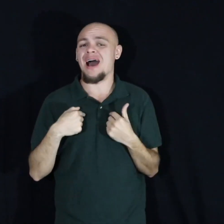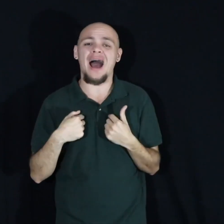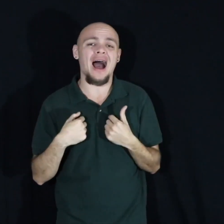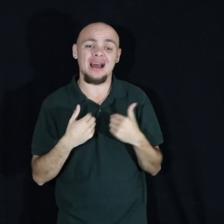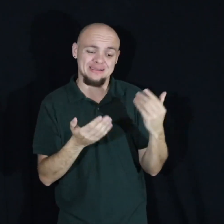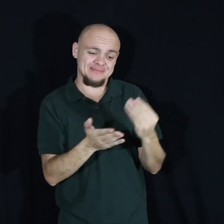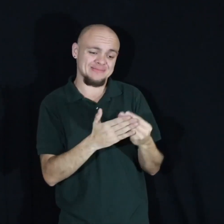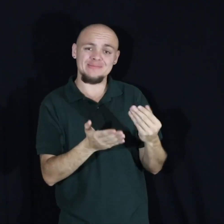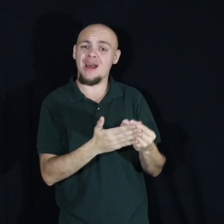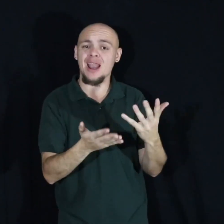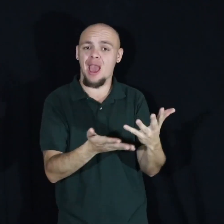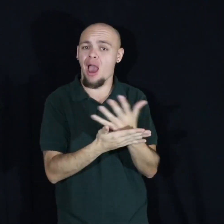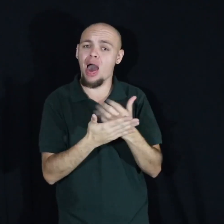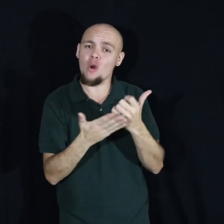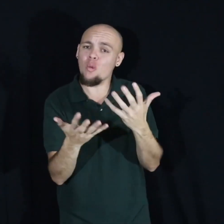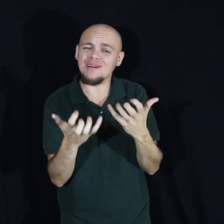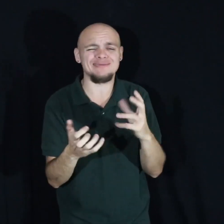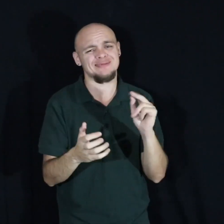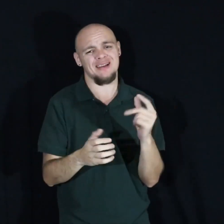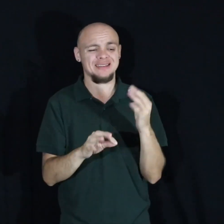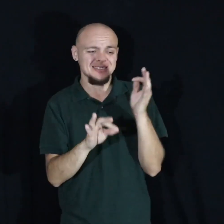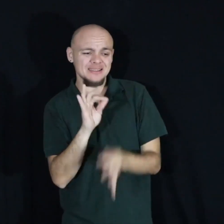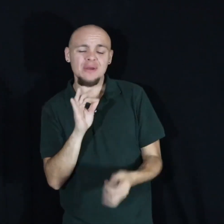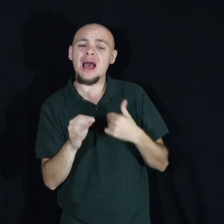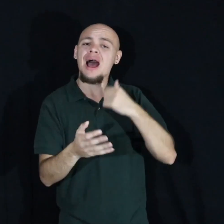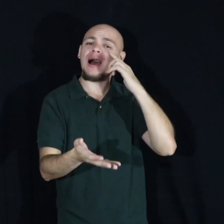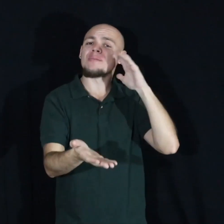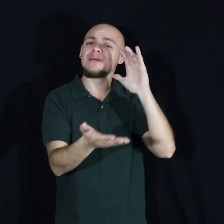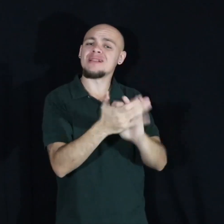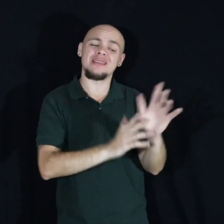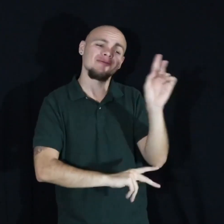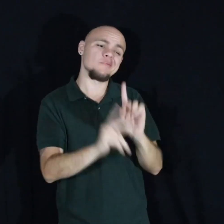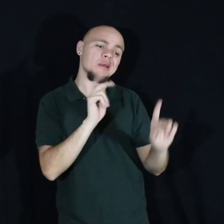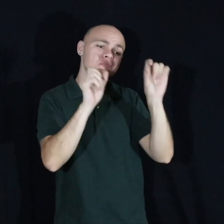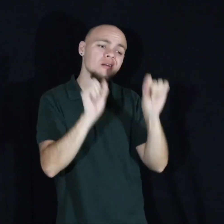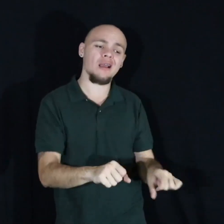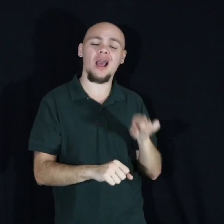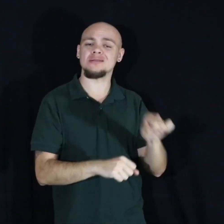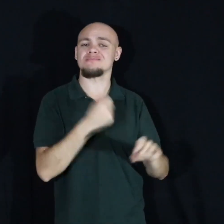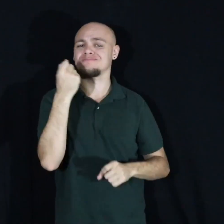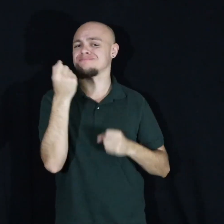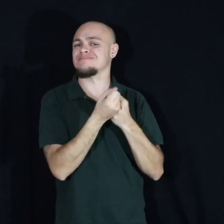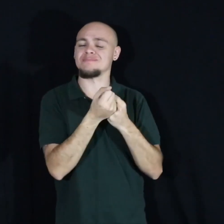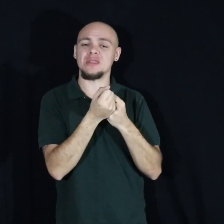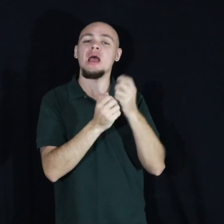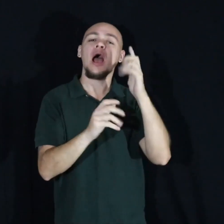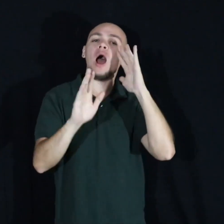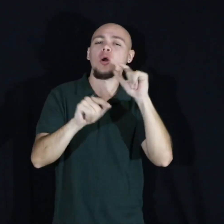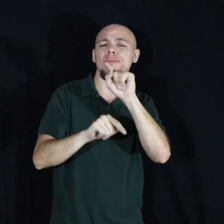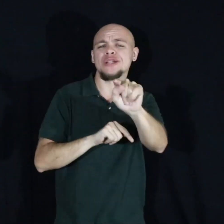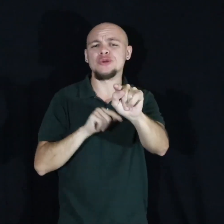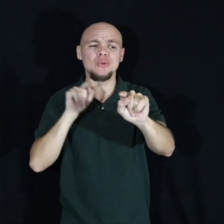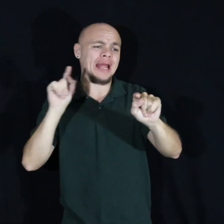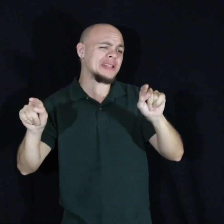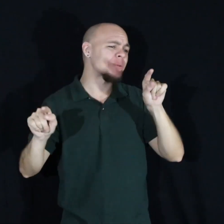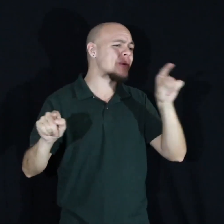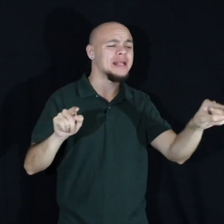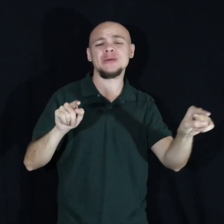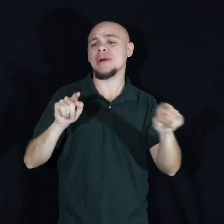the money. I do it simply because I still believe in people, and I really hope that you, and you, and